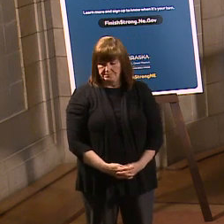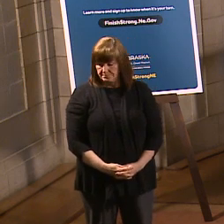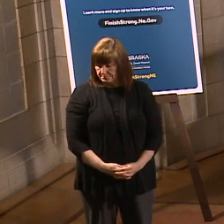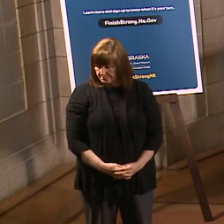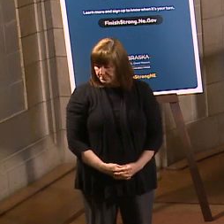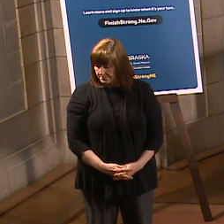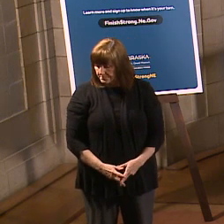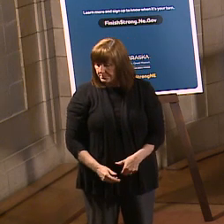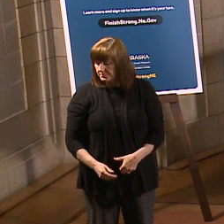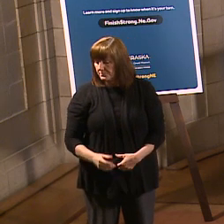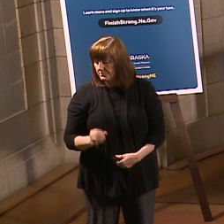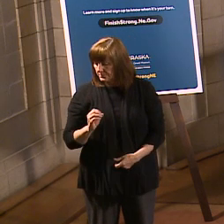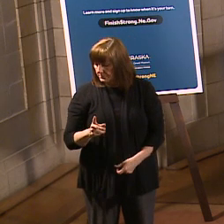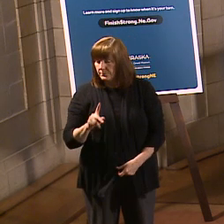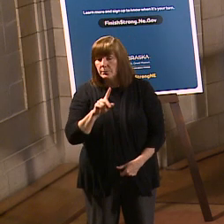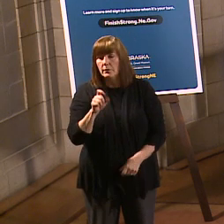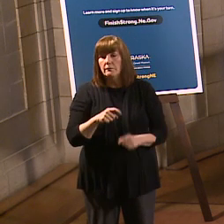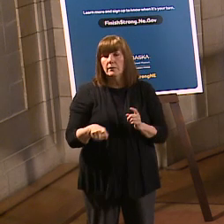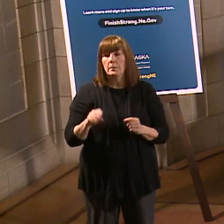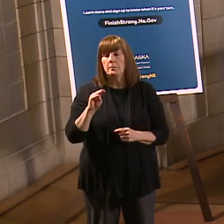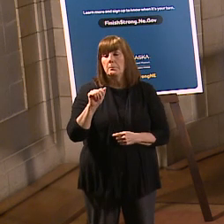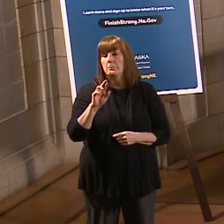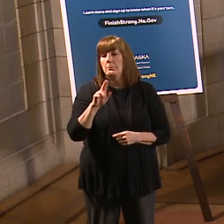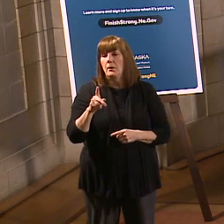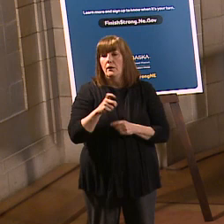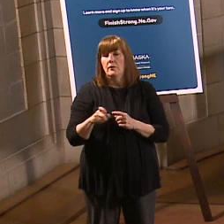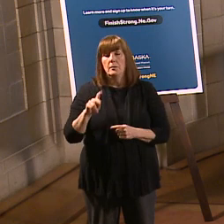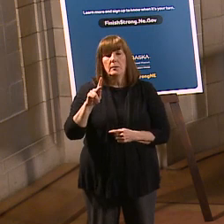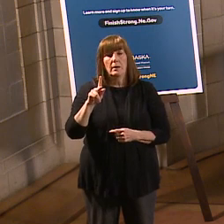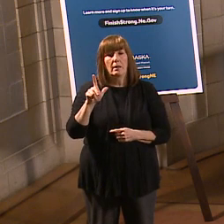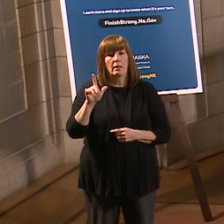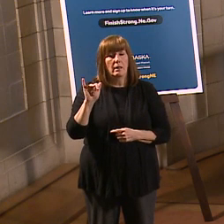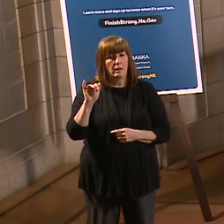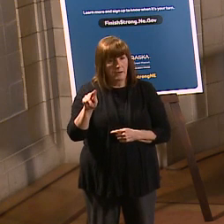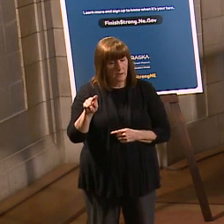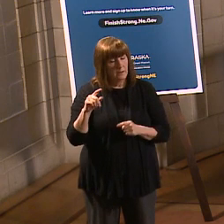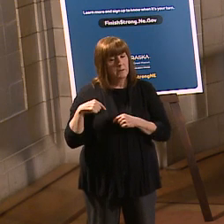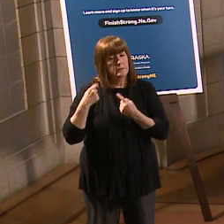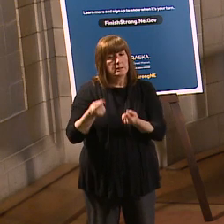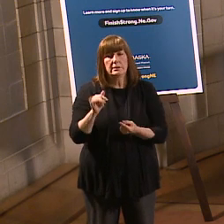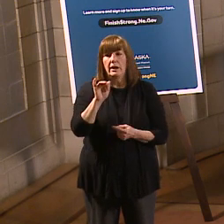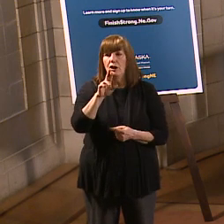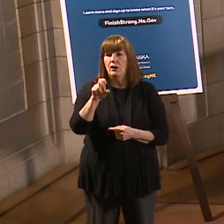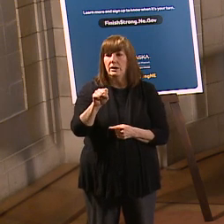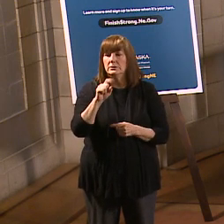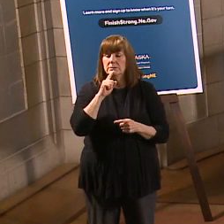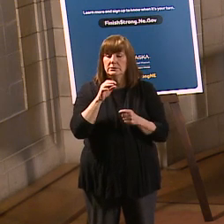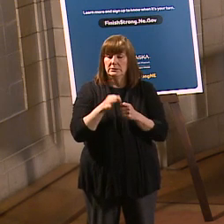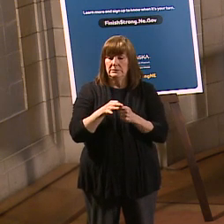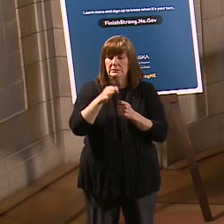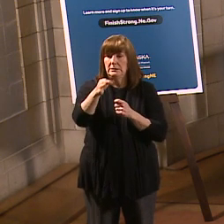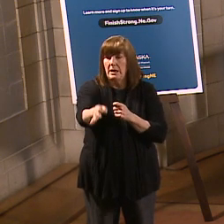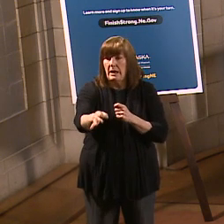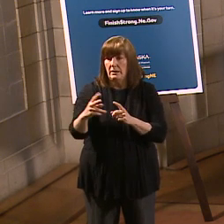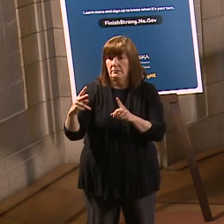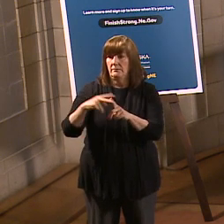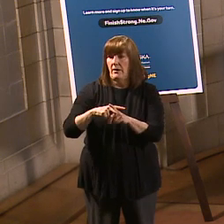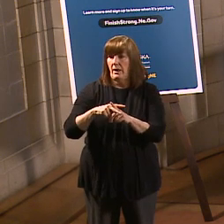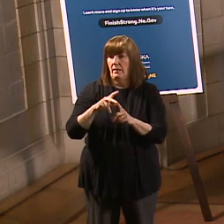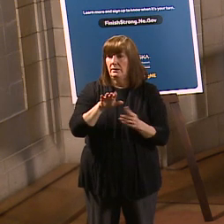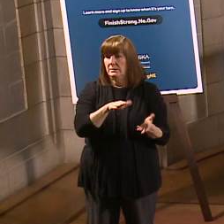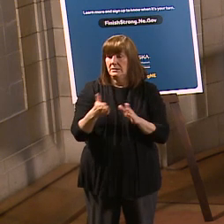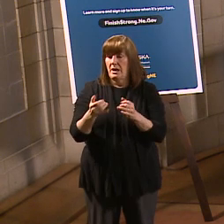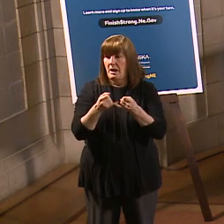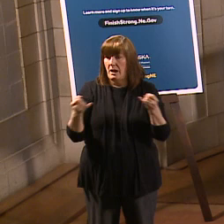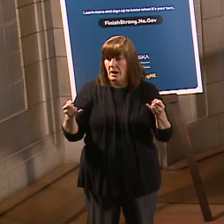All right, we have a question from Mark Vail, KLIN. Since the IRS has extended the filing deadline to May 17th, will